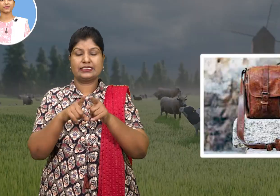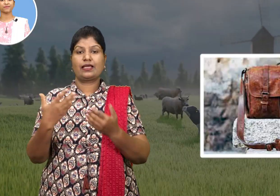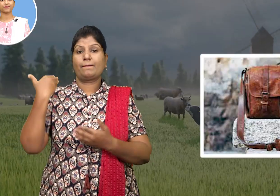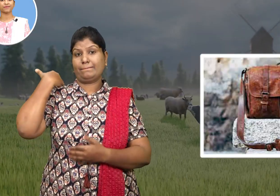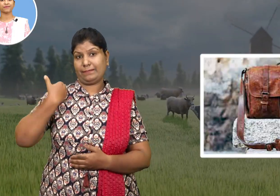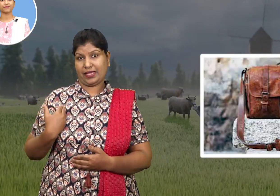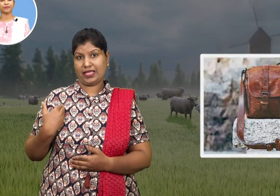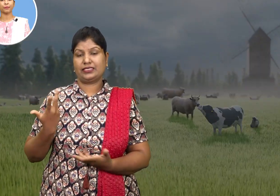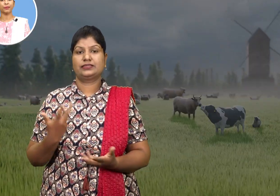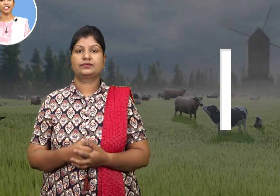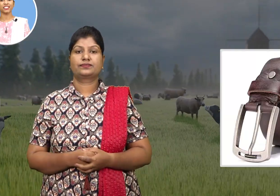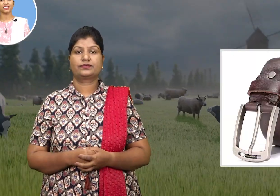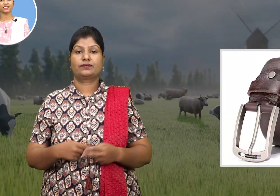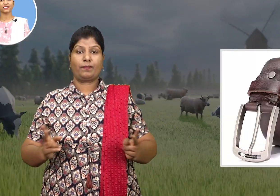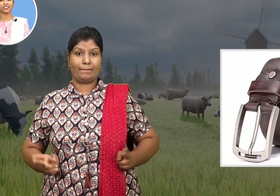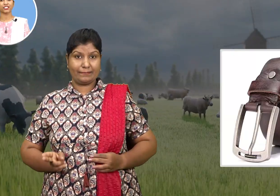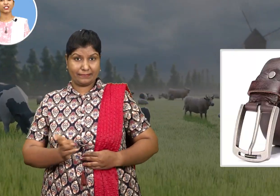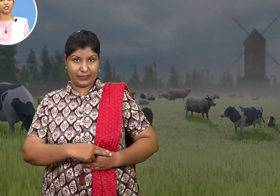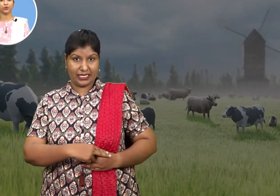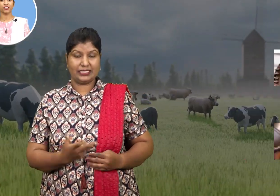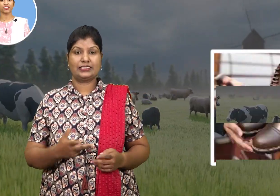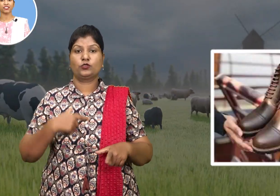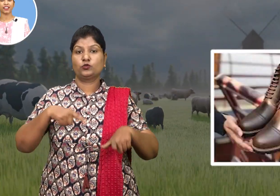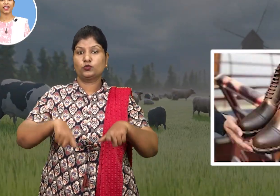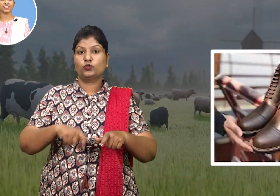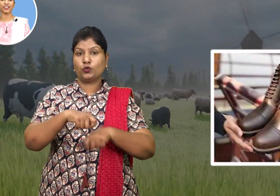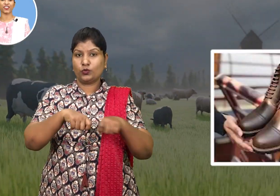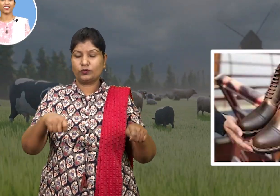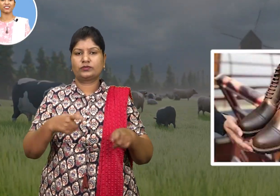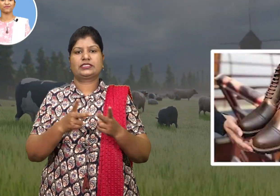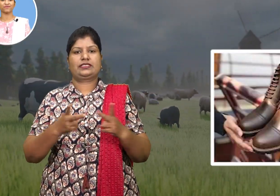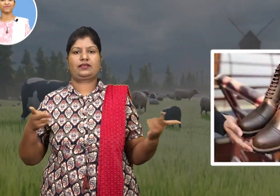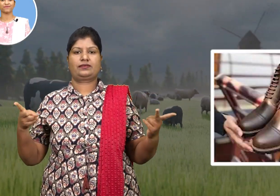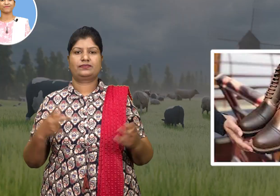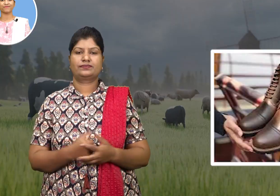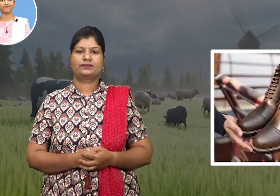bags, belts, shoes, etc.